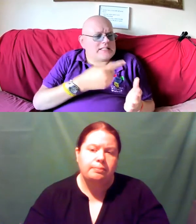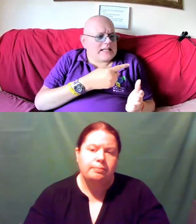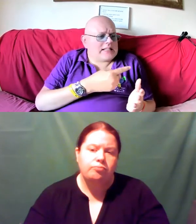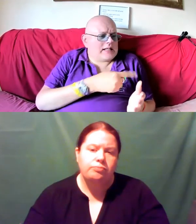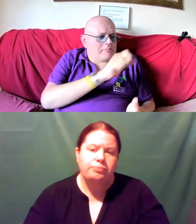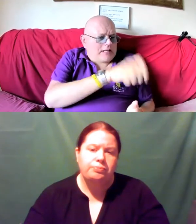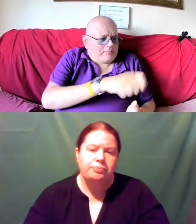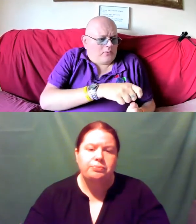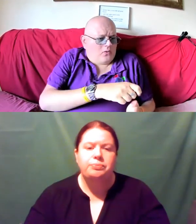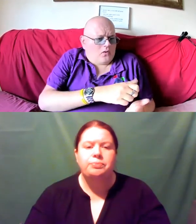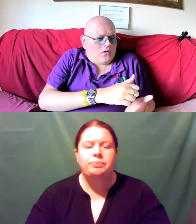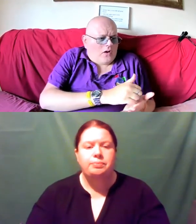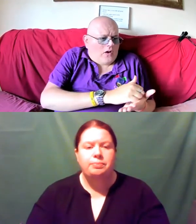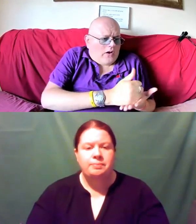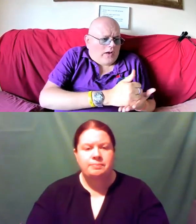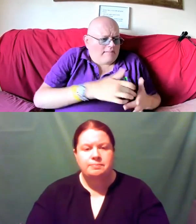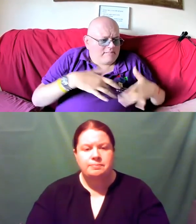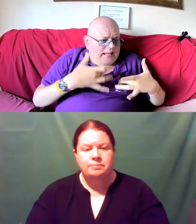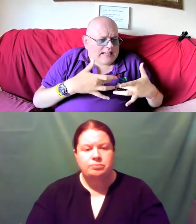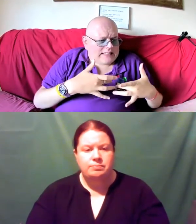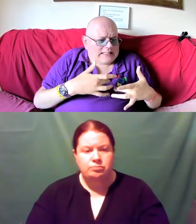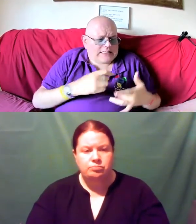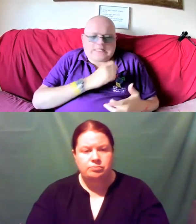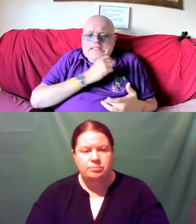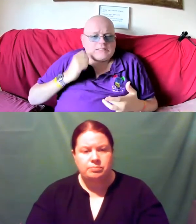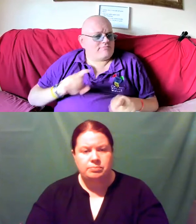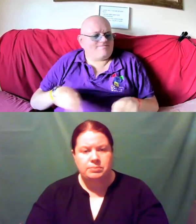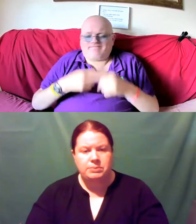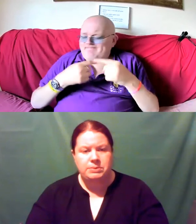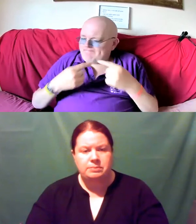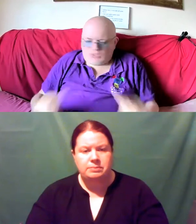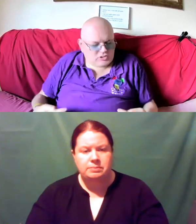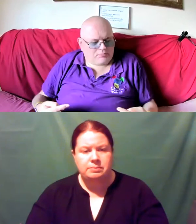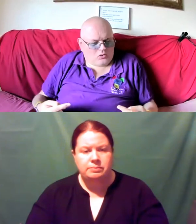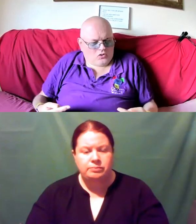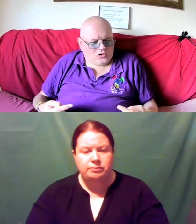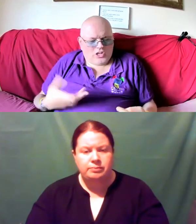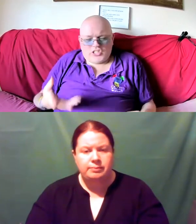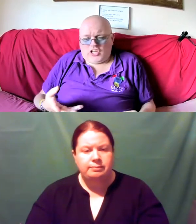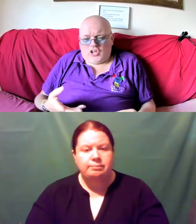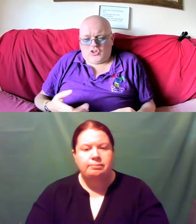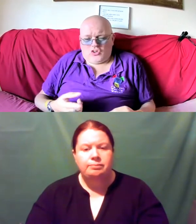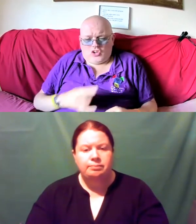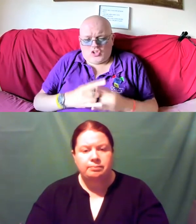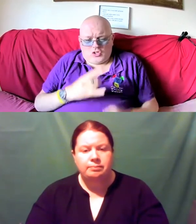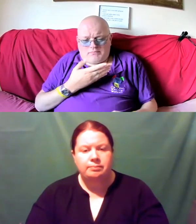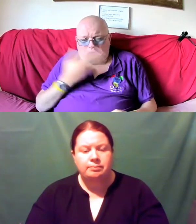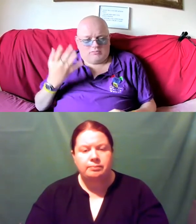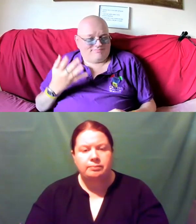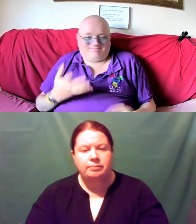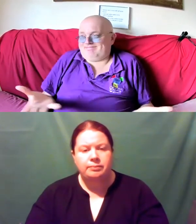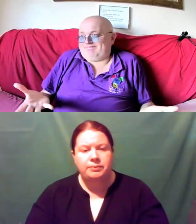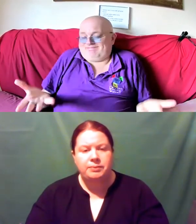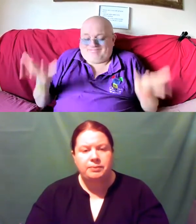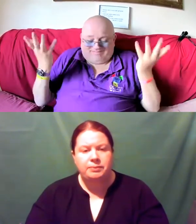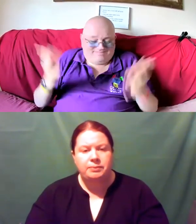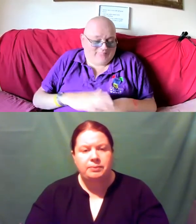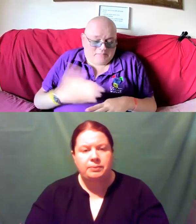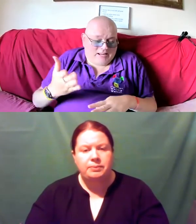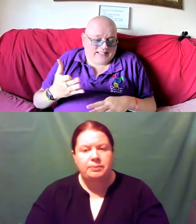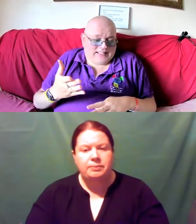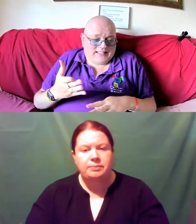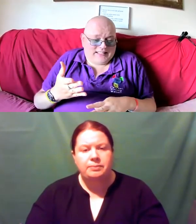So the fact that they're making commitments to celibacy wasn't even considered relevant. And you know, folk who saw